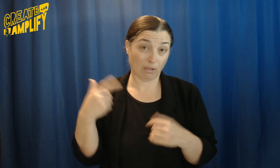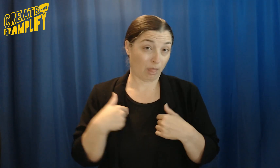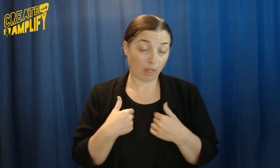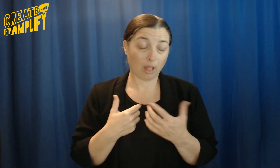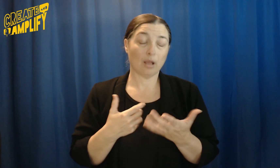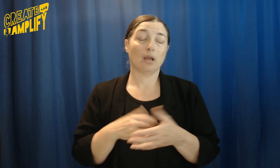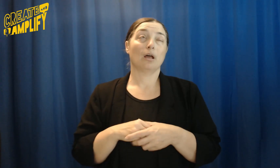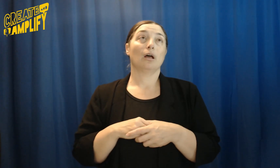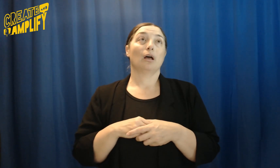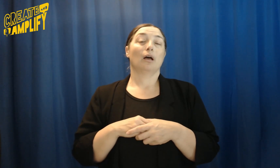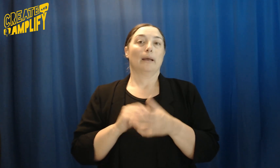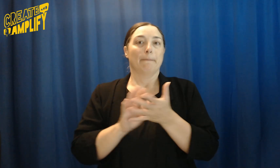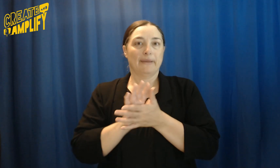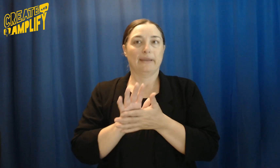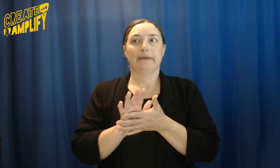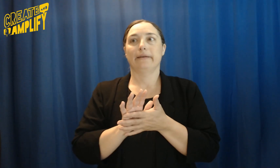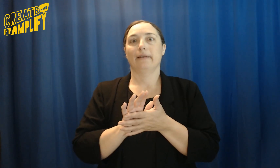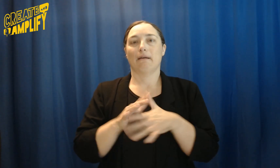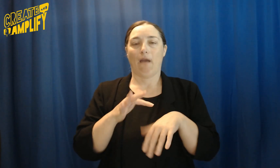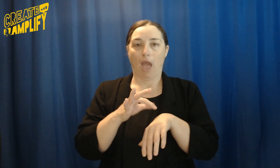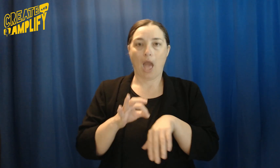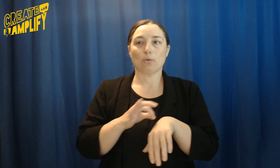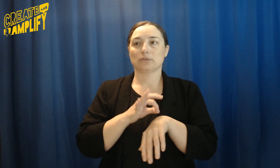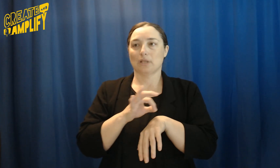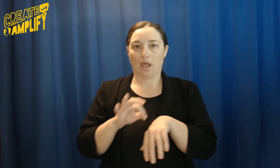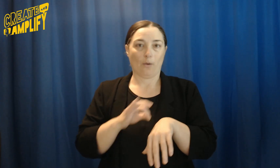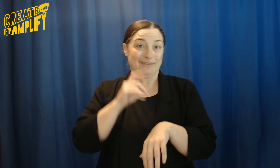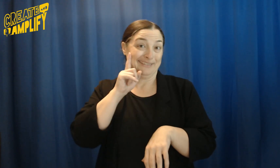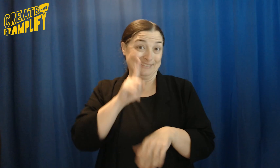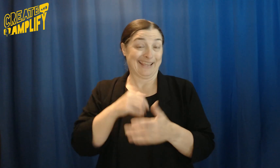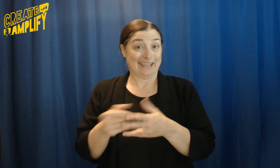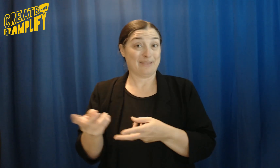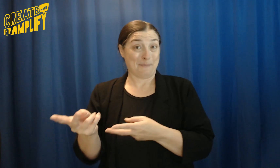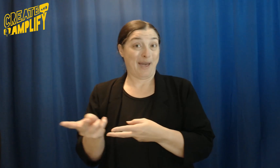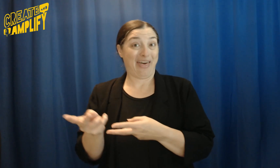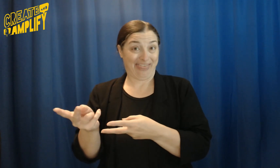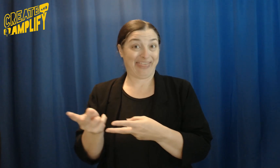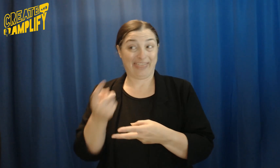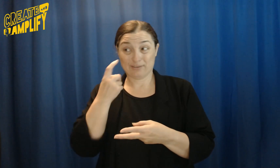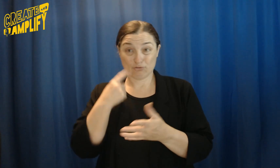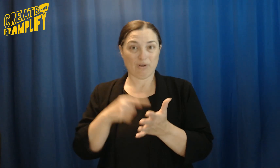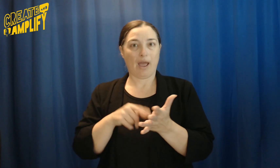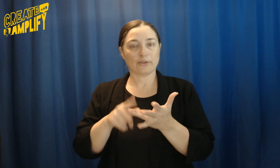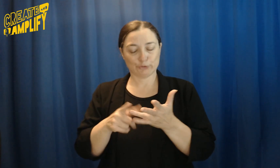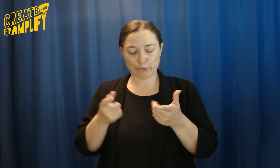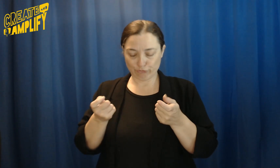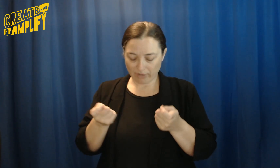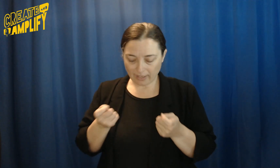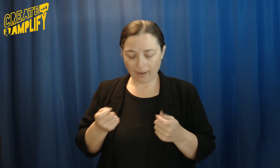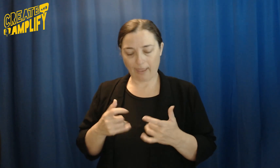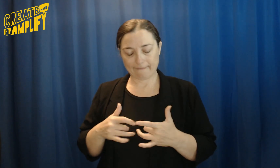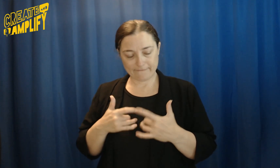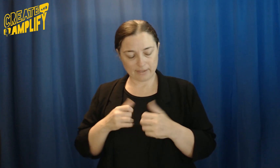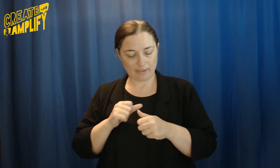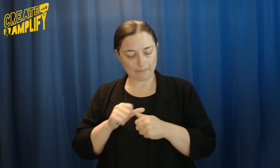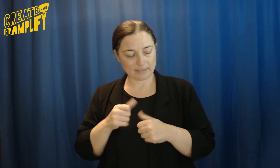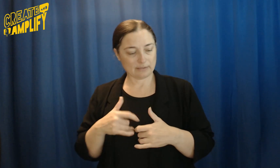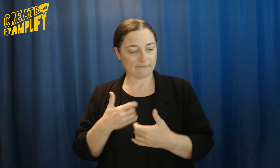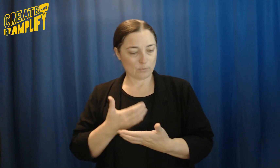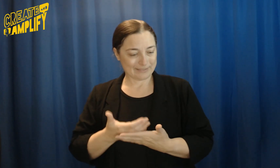spent many hours in the bath just trying to regulate and feel safe again. And then I got up and I